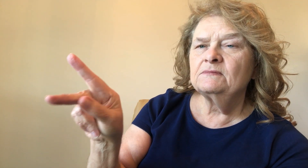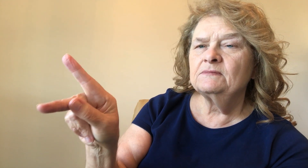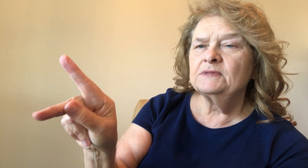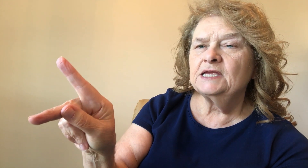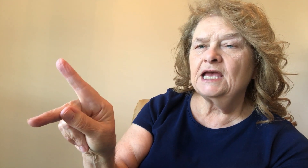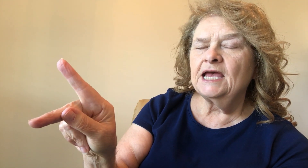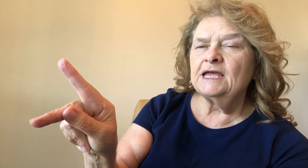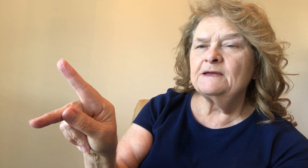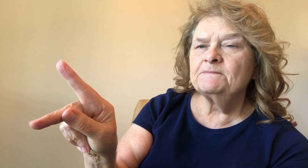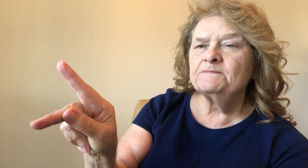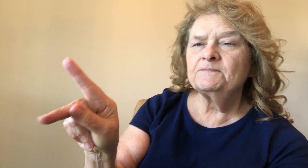K.